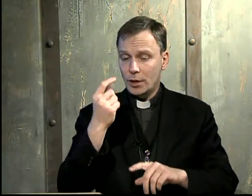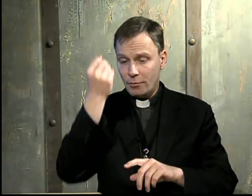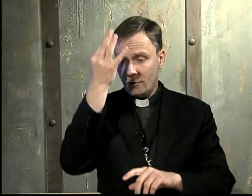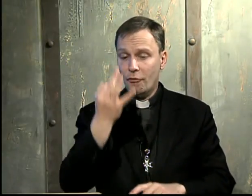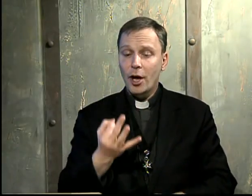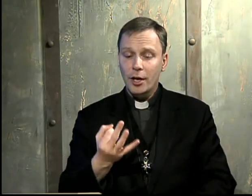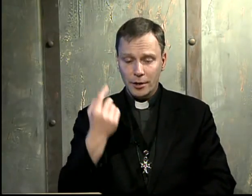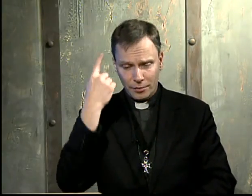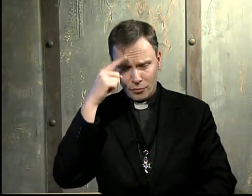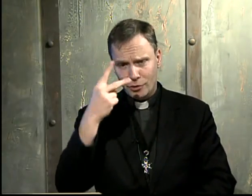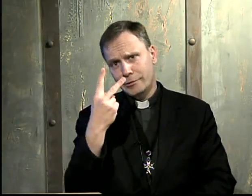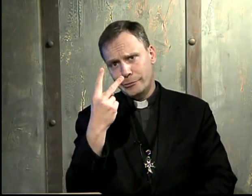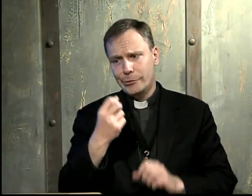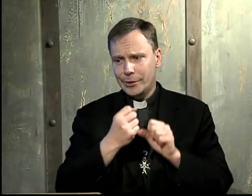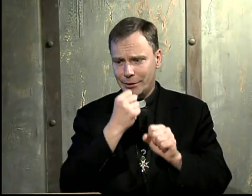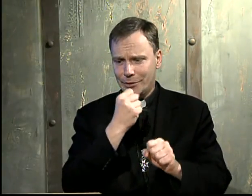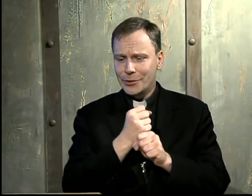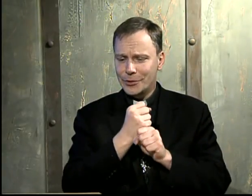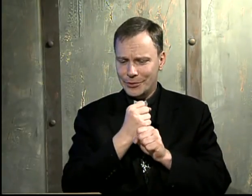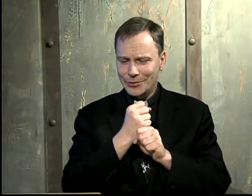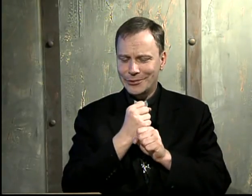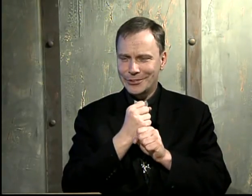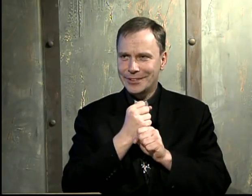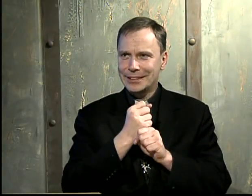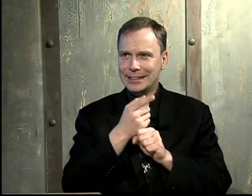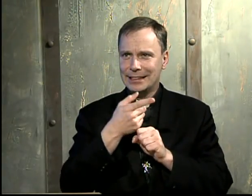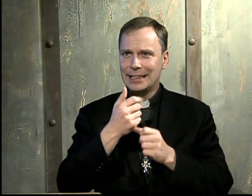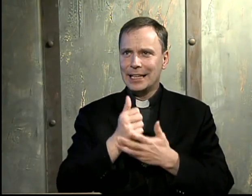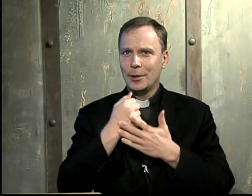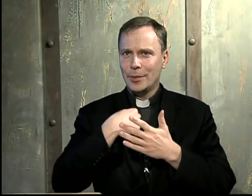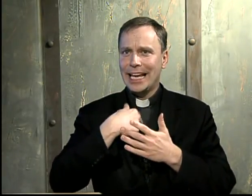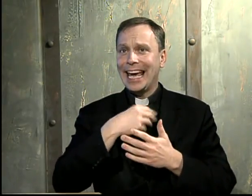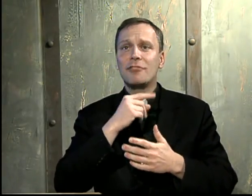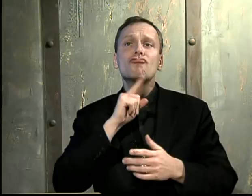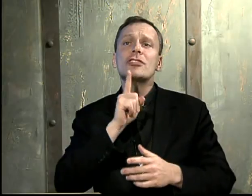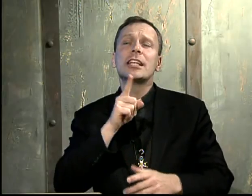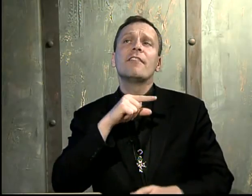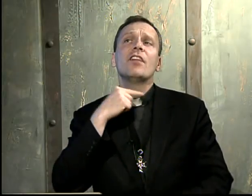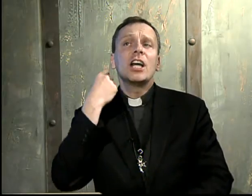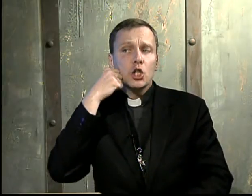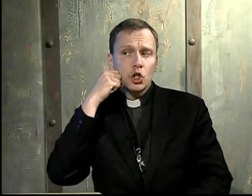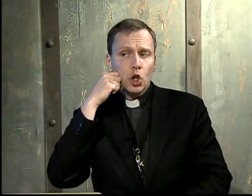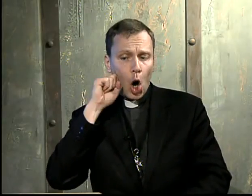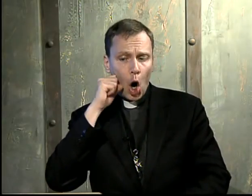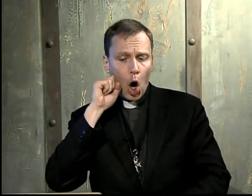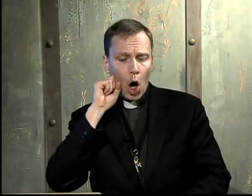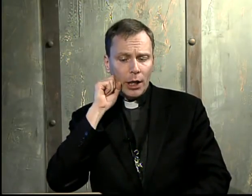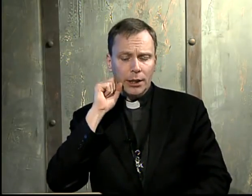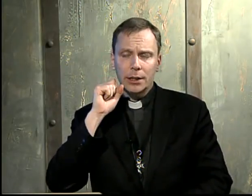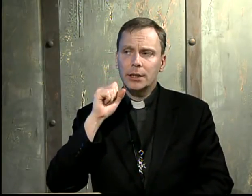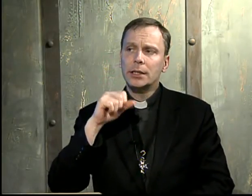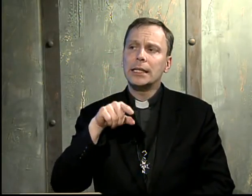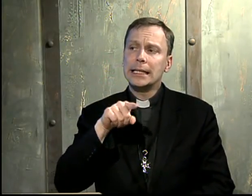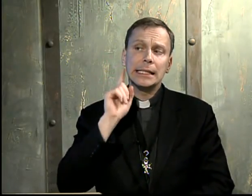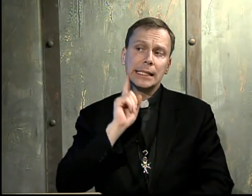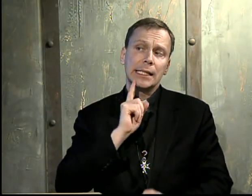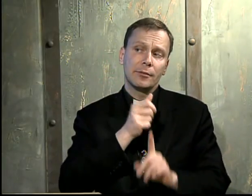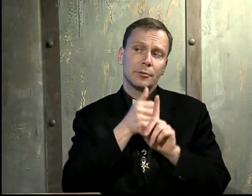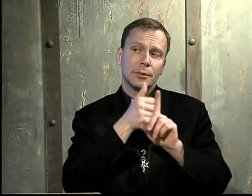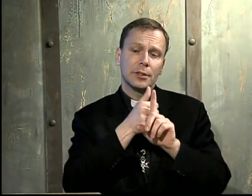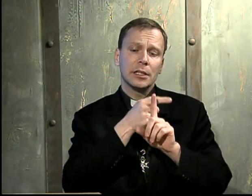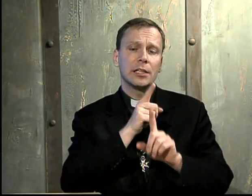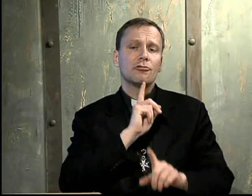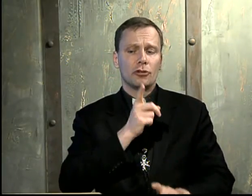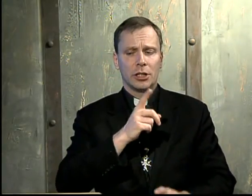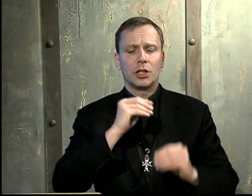And I had 2 deaf Catholic women tutor me every Friday to help me learn as well. And then, in addition